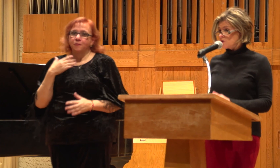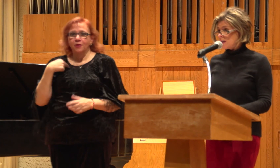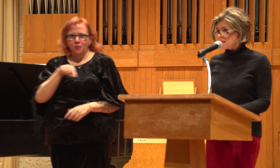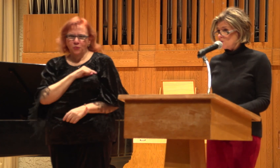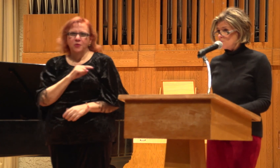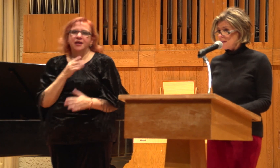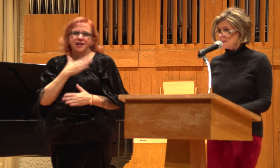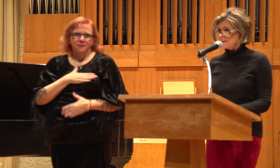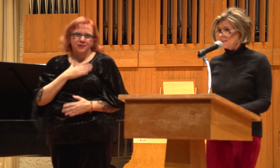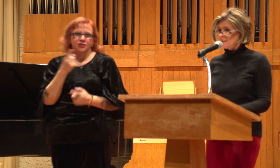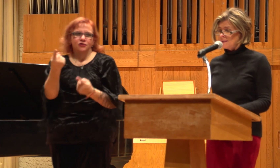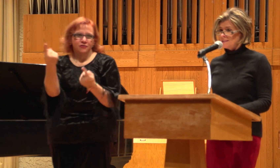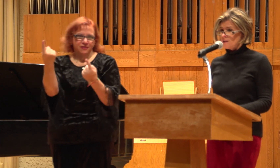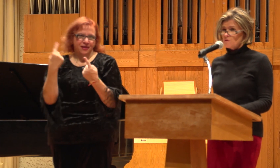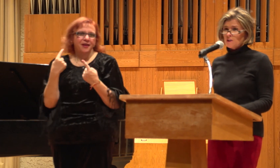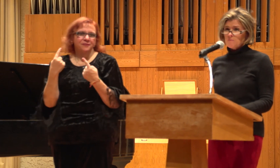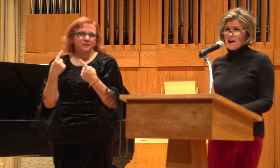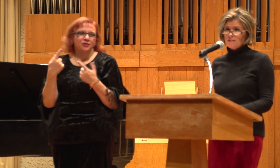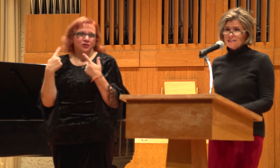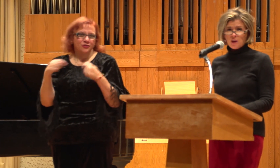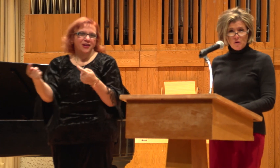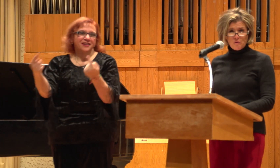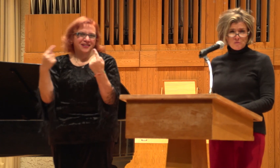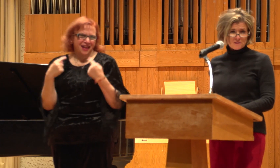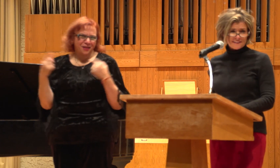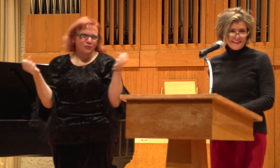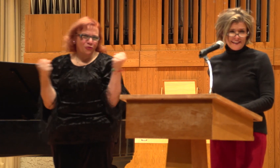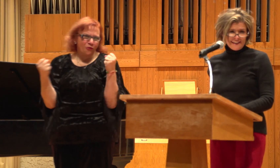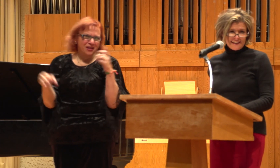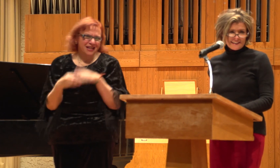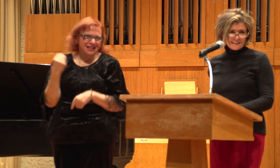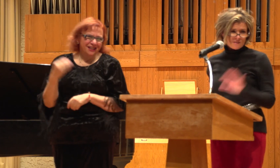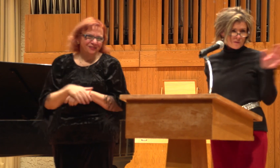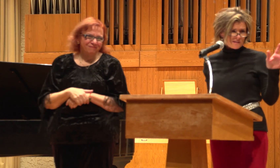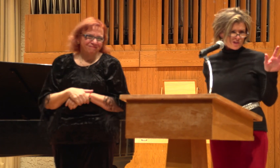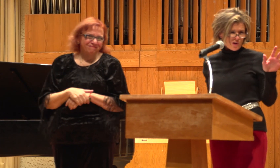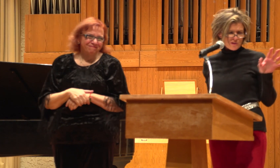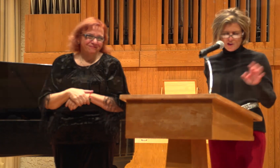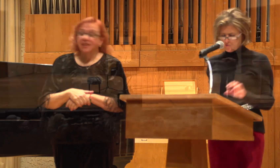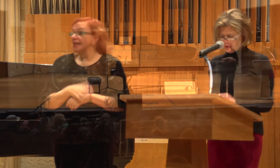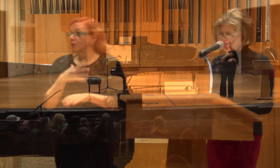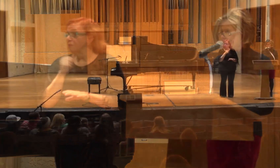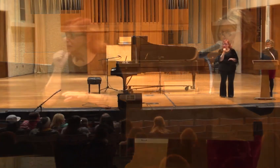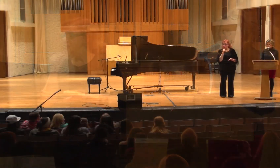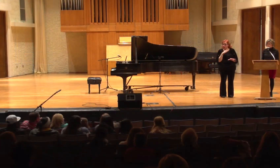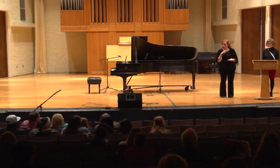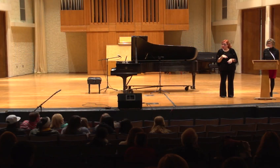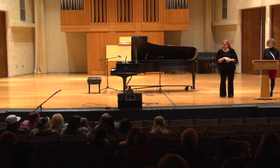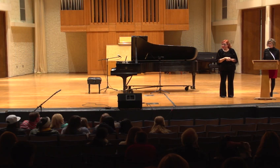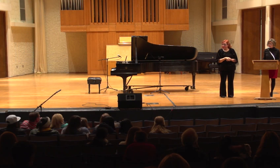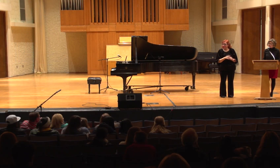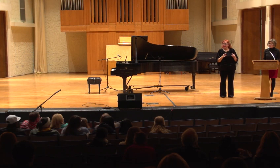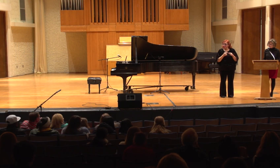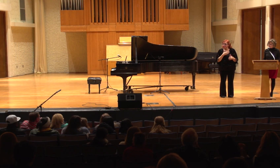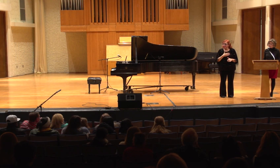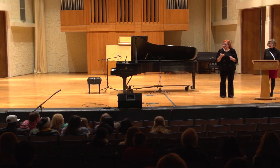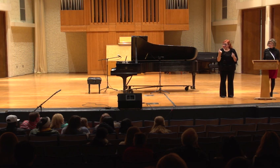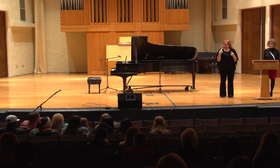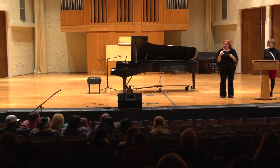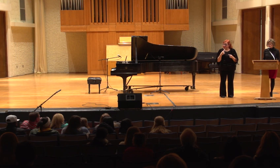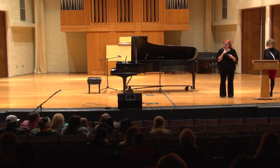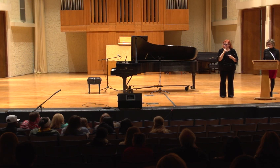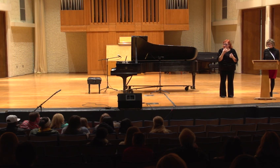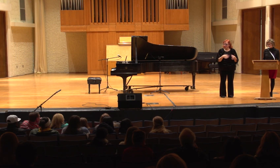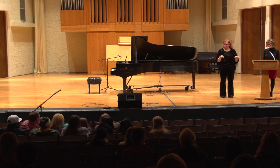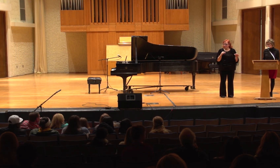we appreciate you making the endeavor to come out. It's cold, and we still have snow now, but we appreciate you coming out because it's important to have